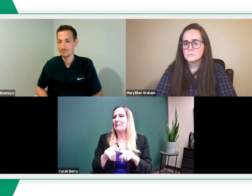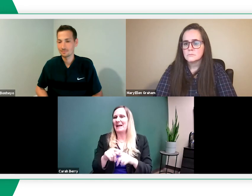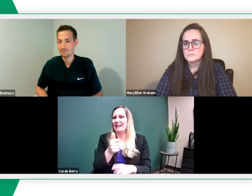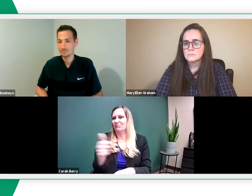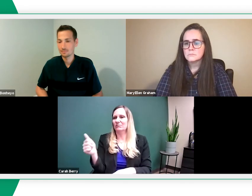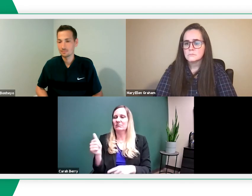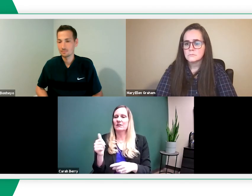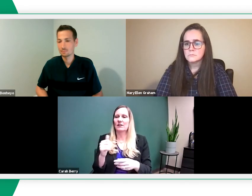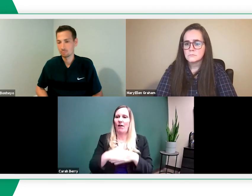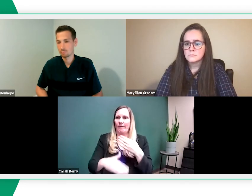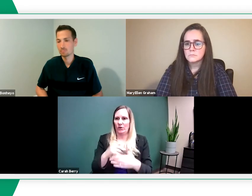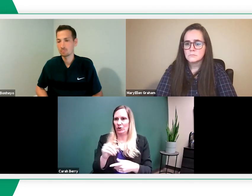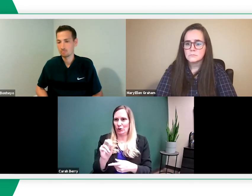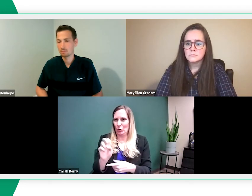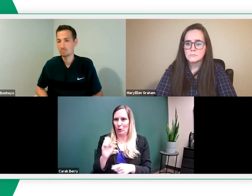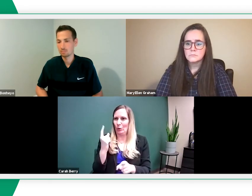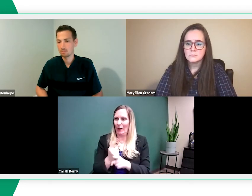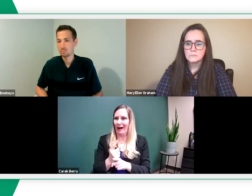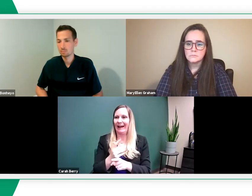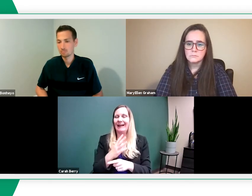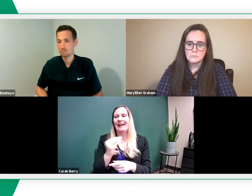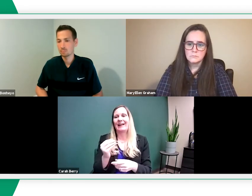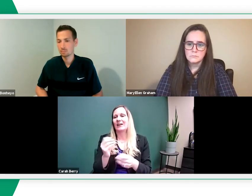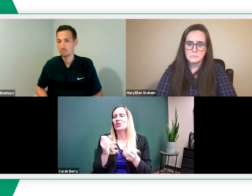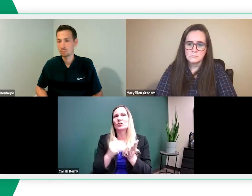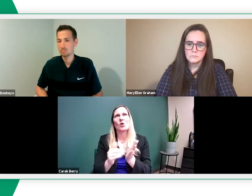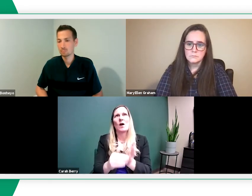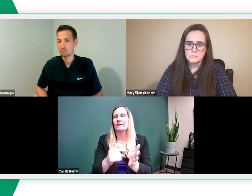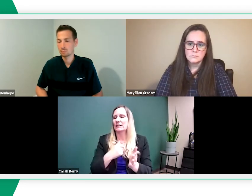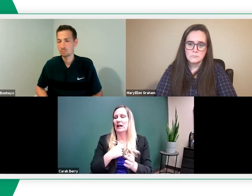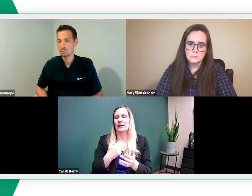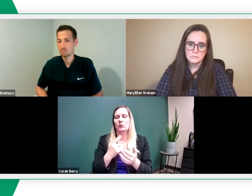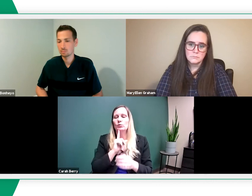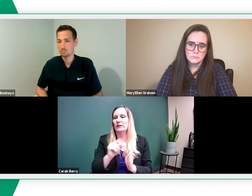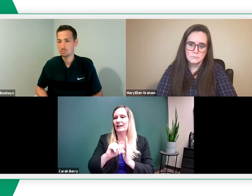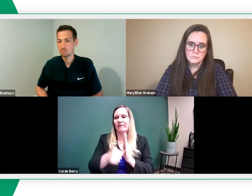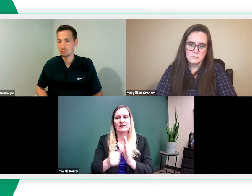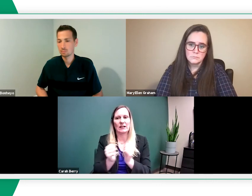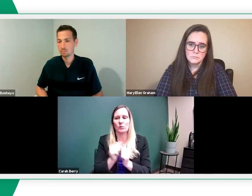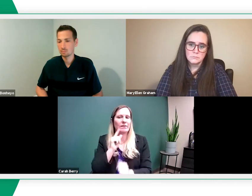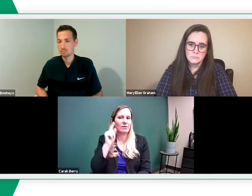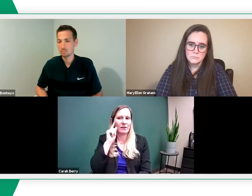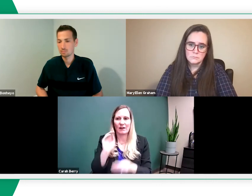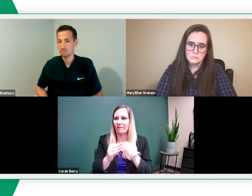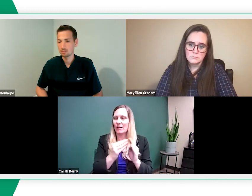local financial advisor, but again, it depends on your comfort zone. And also, so